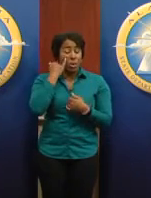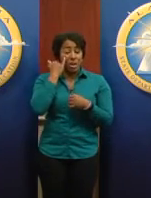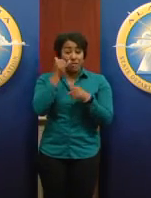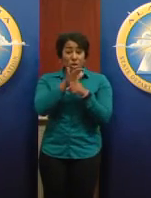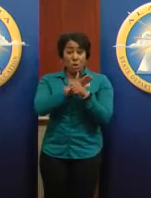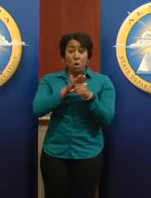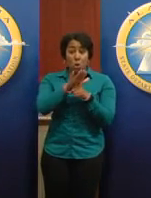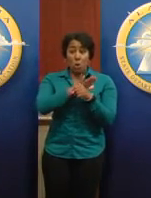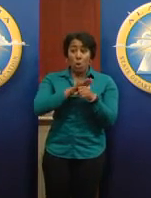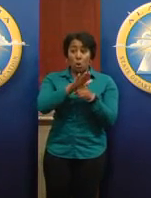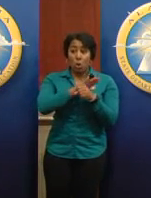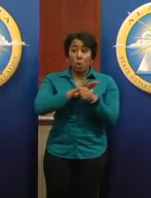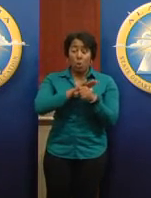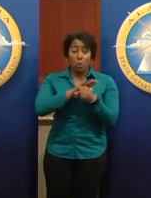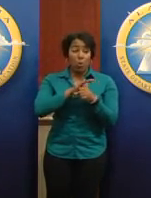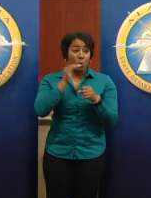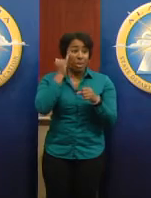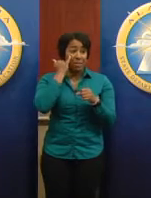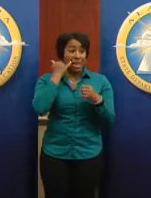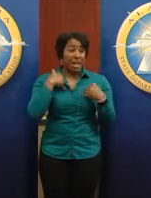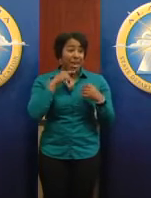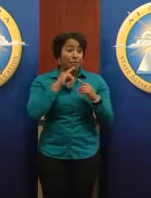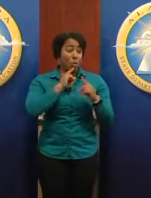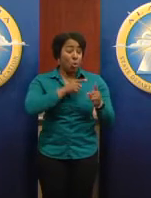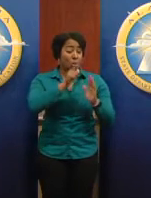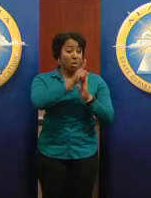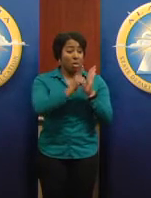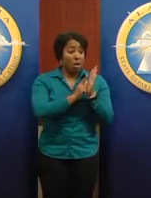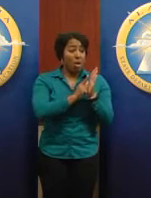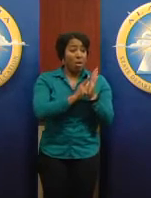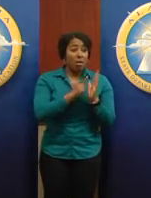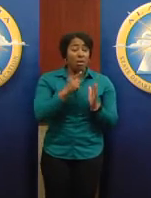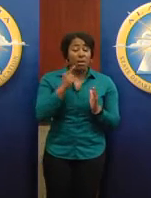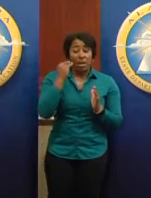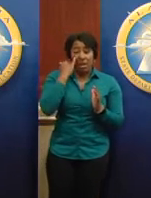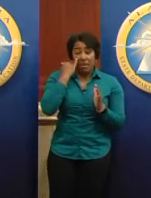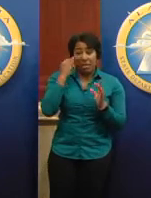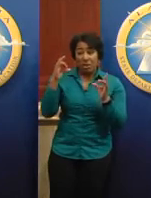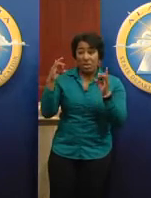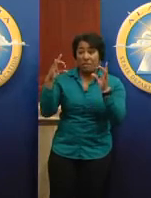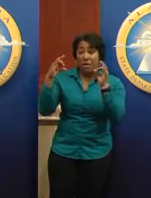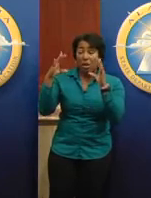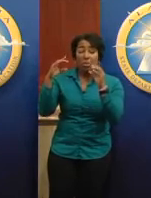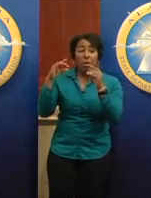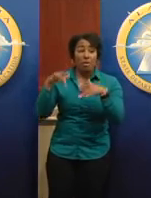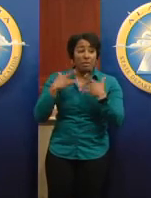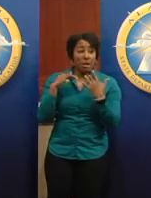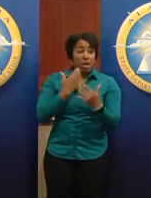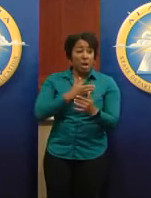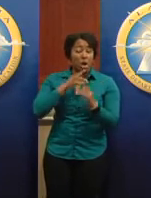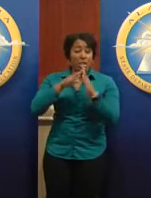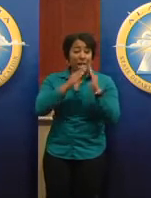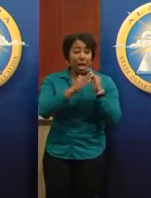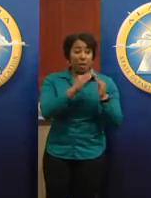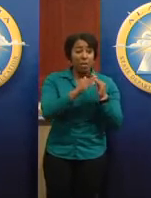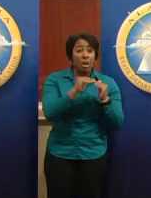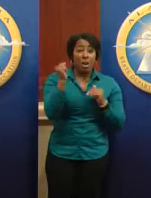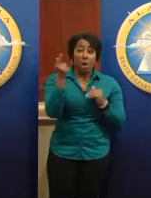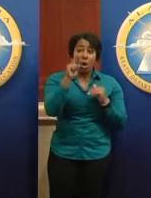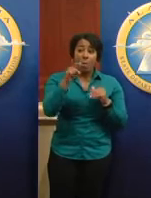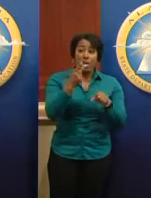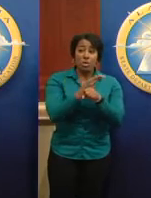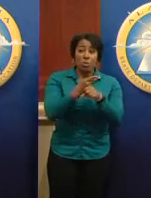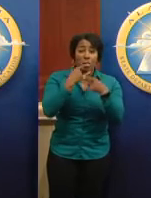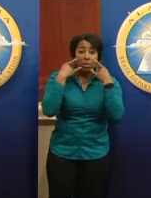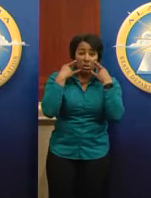they say if you have a volleyball game in our town, everybody's going to wear a facial covering. And obviously, we've got to think about how that applies to students. It's